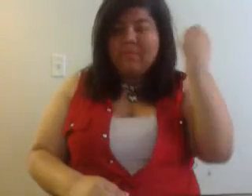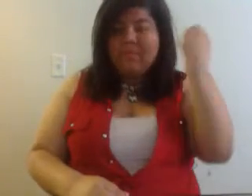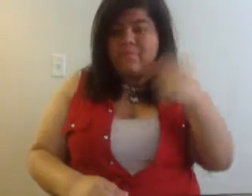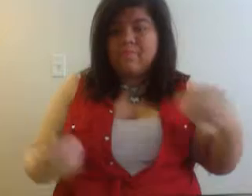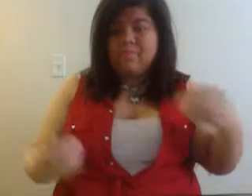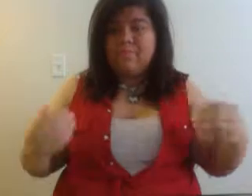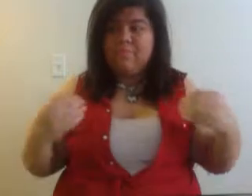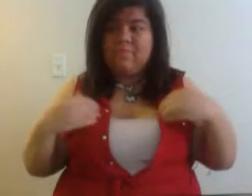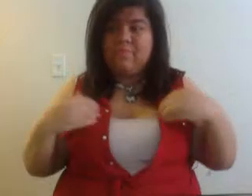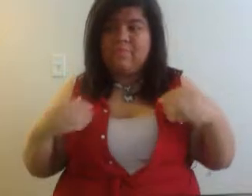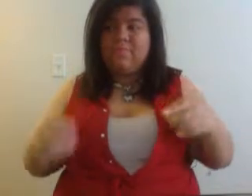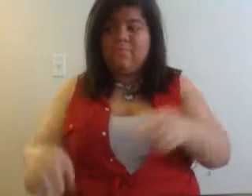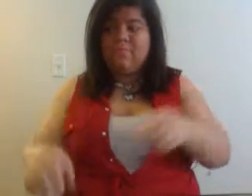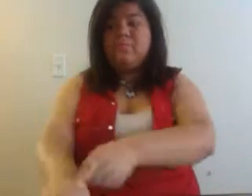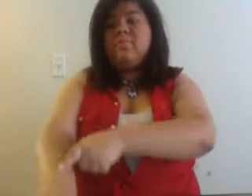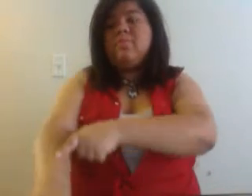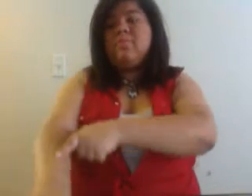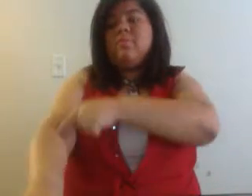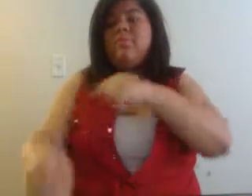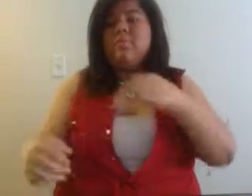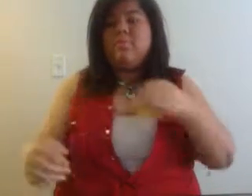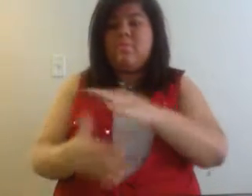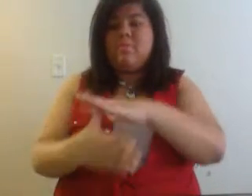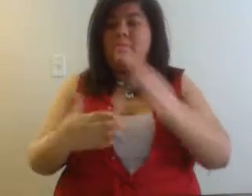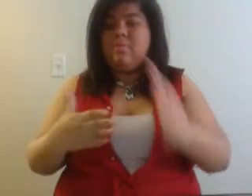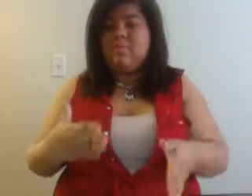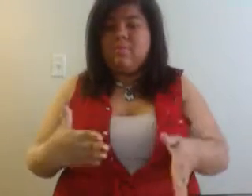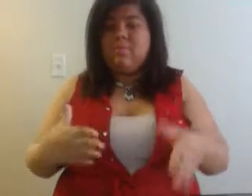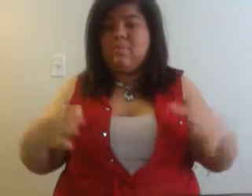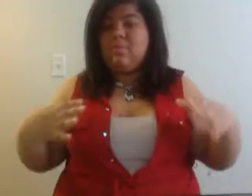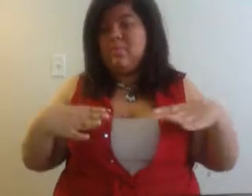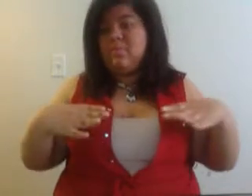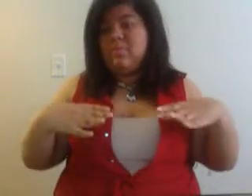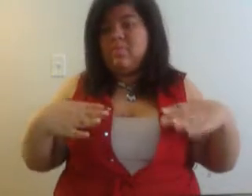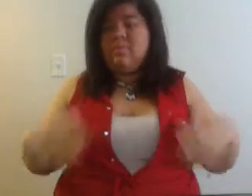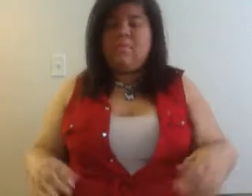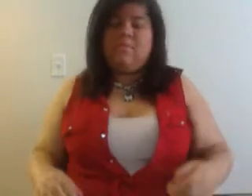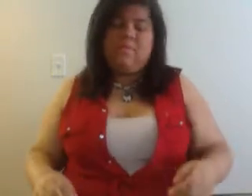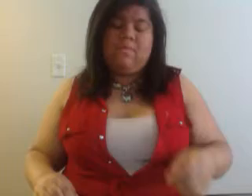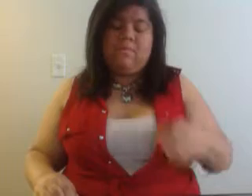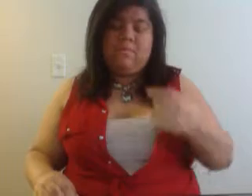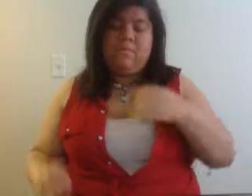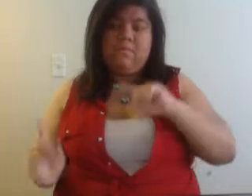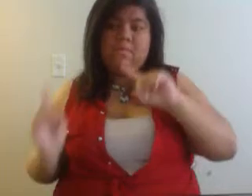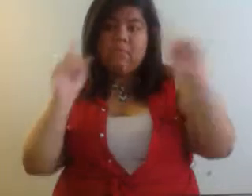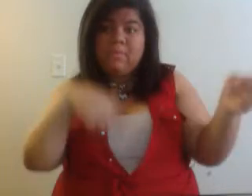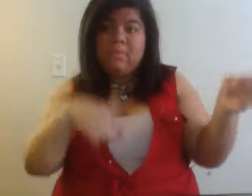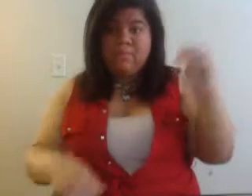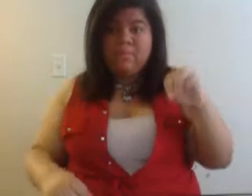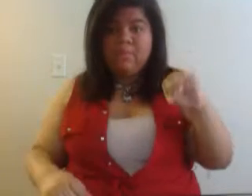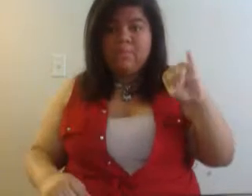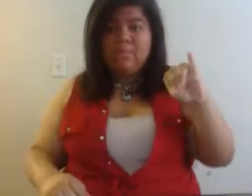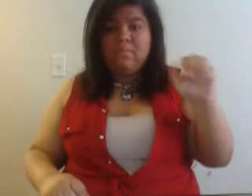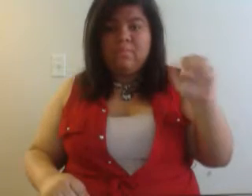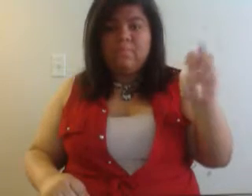your theories catch my eye I can't find no silver lining I don't mean to